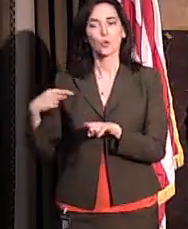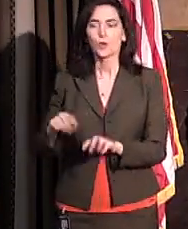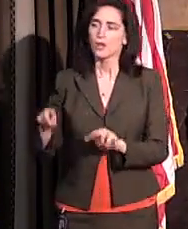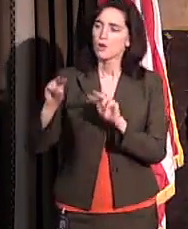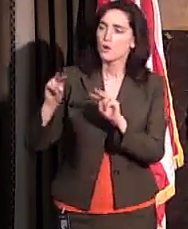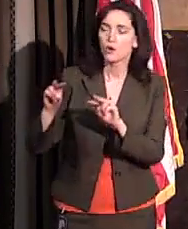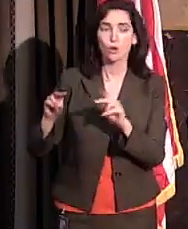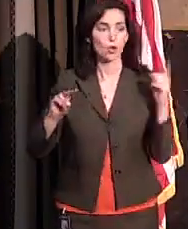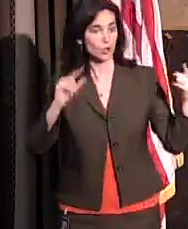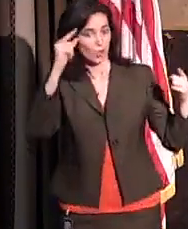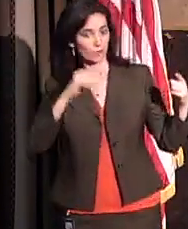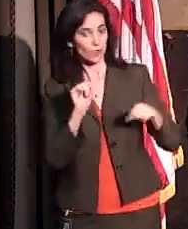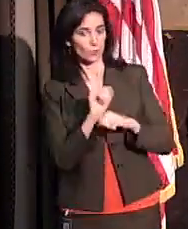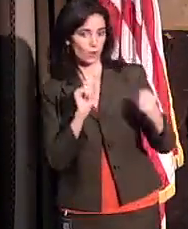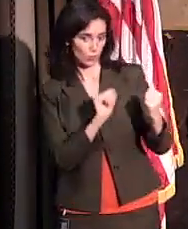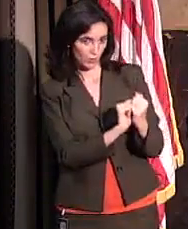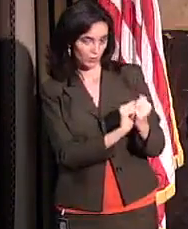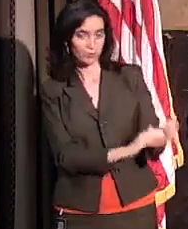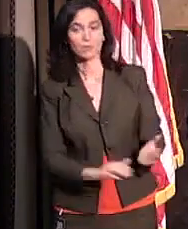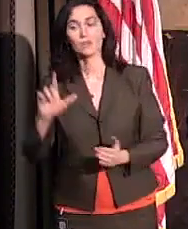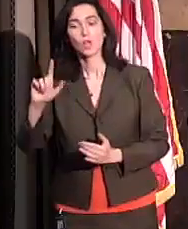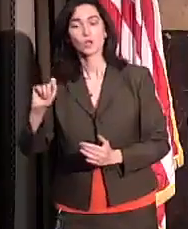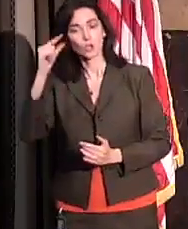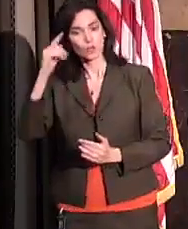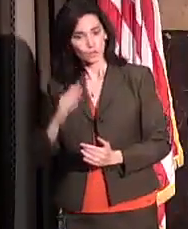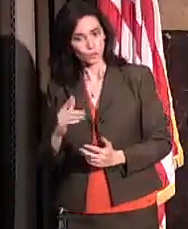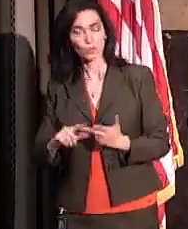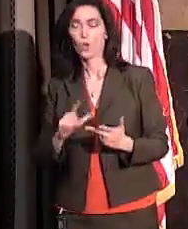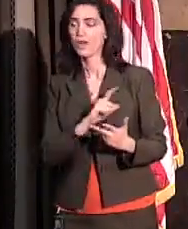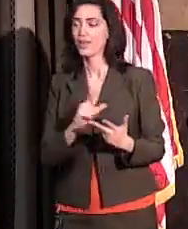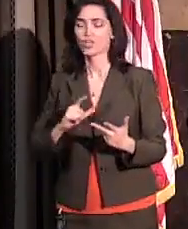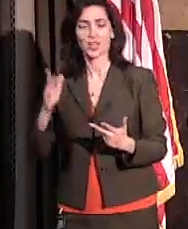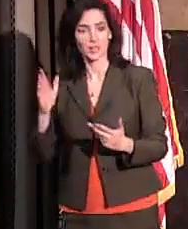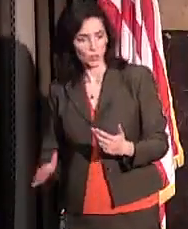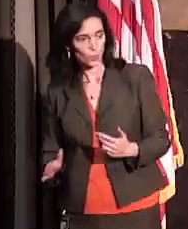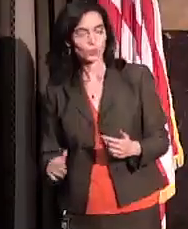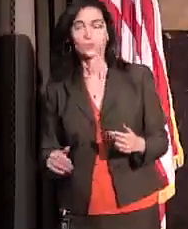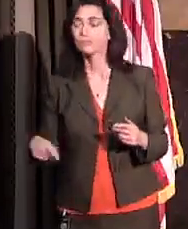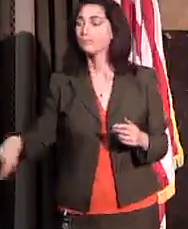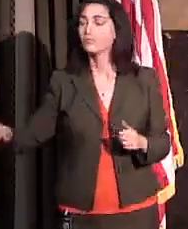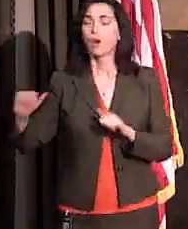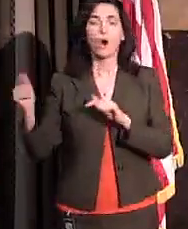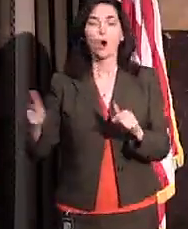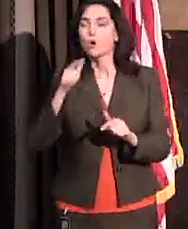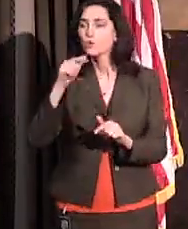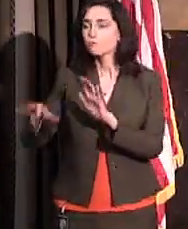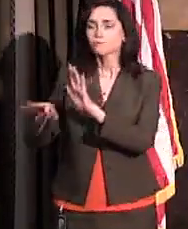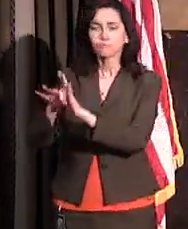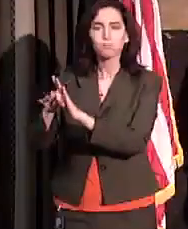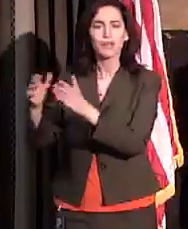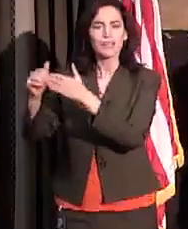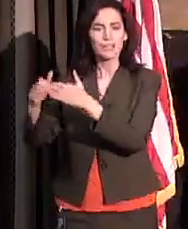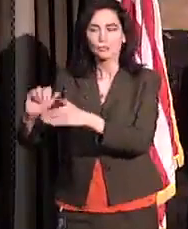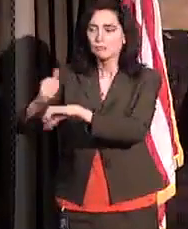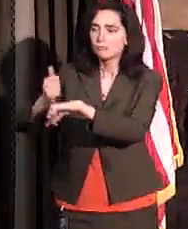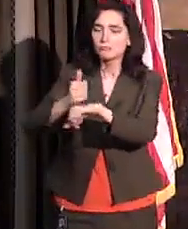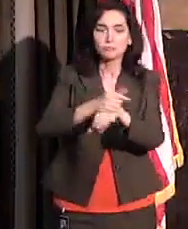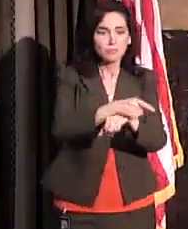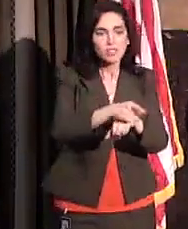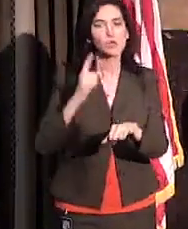our governor, our lieutenant governor, our legislators, and all of our elected leaders back in